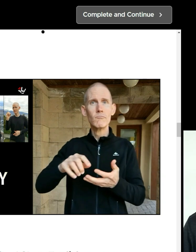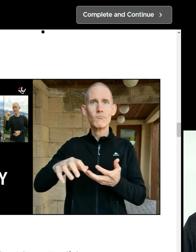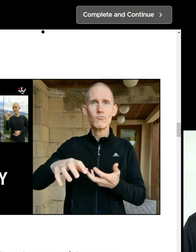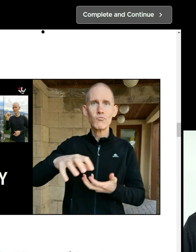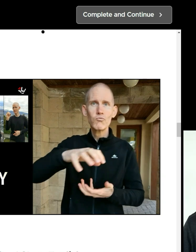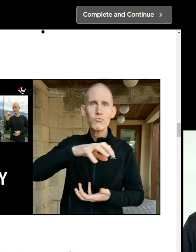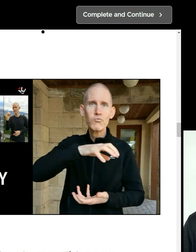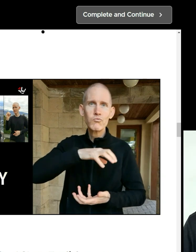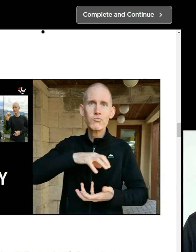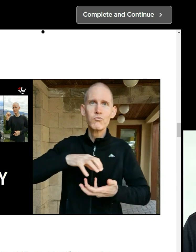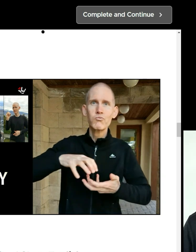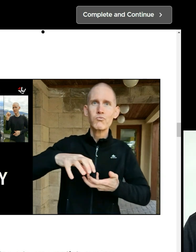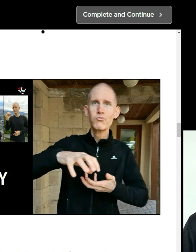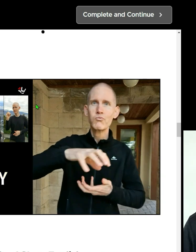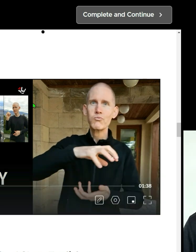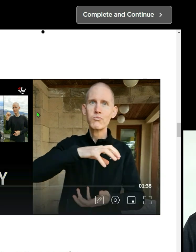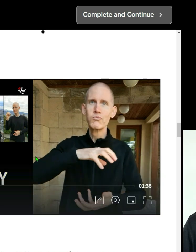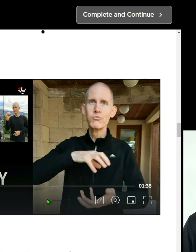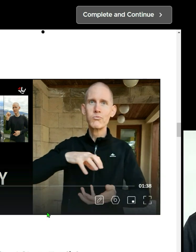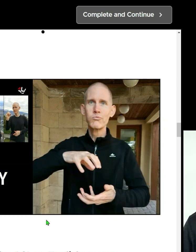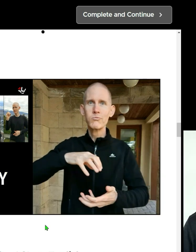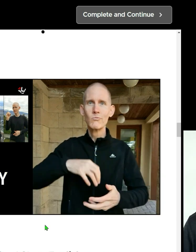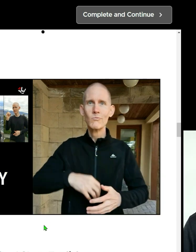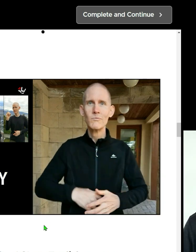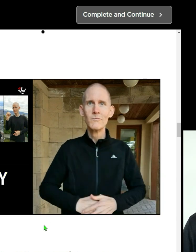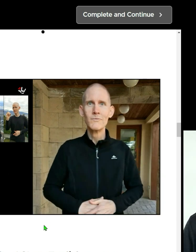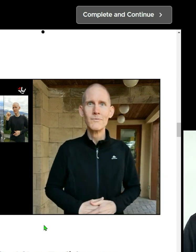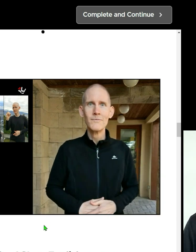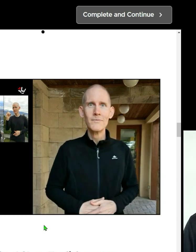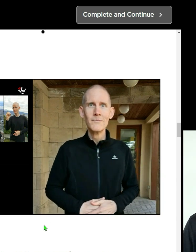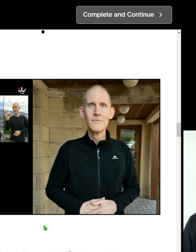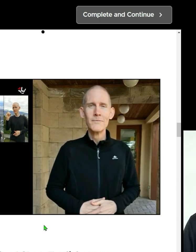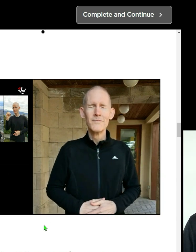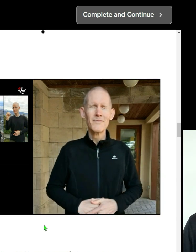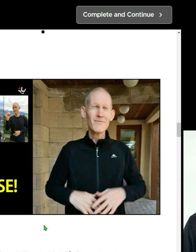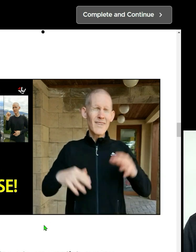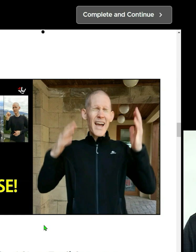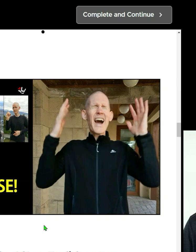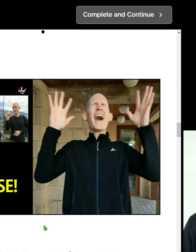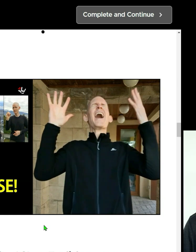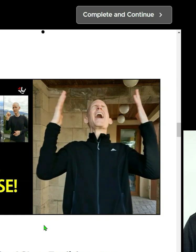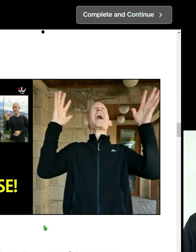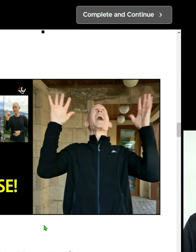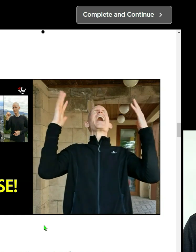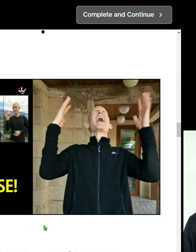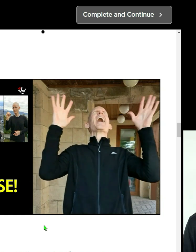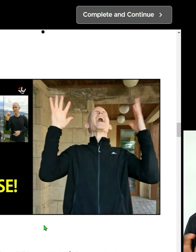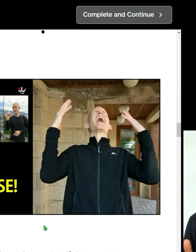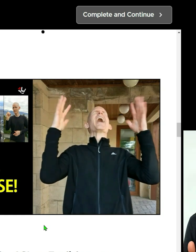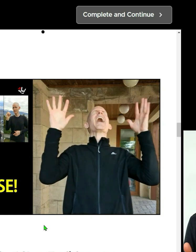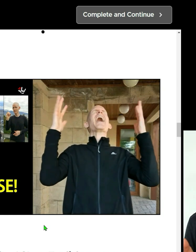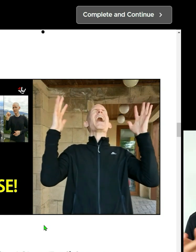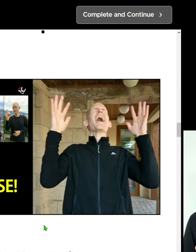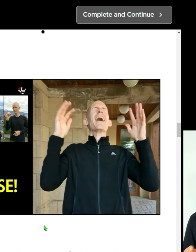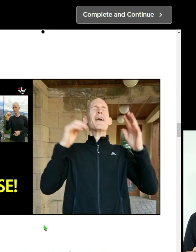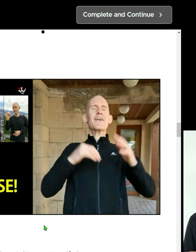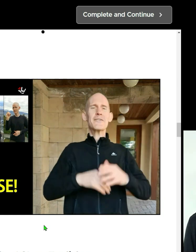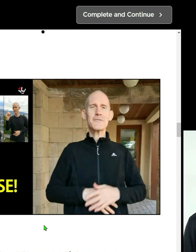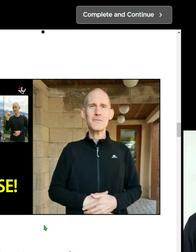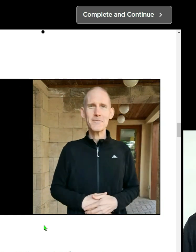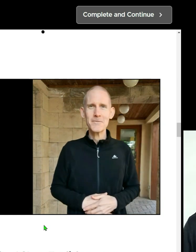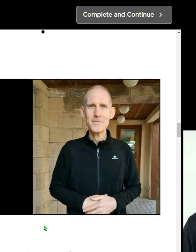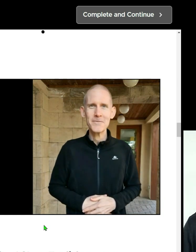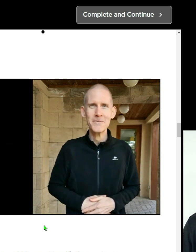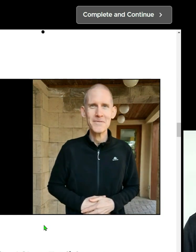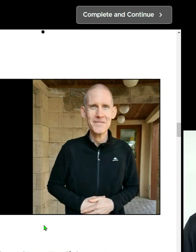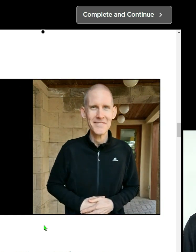up. And the words that are yellow, obviously, that's what I'm signing at that moment. So if it's white, then I'm not signing it. If it's yellow, I'm signing